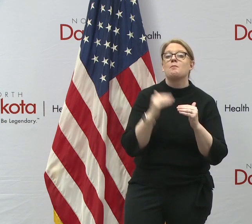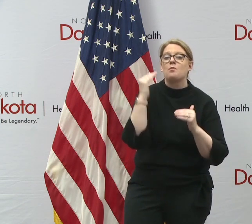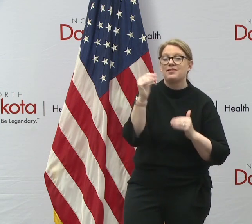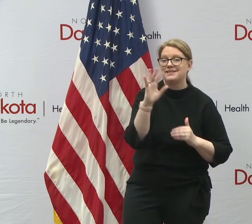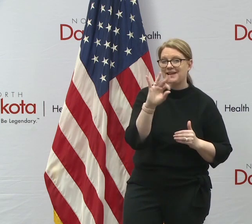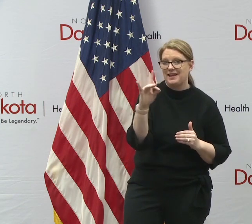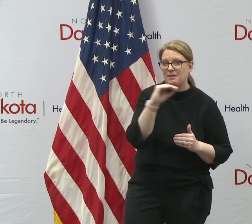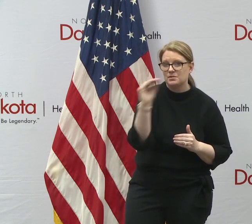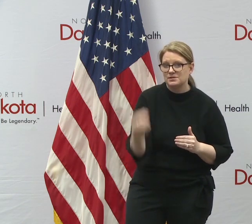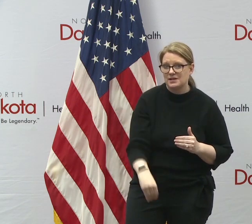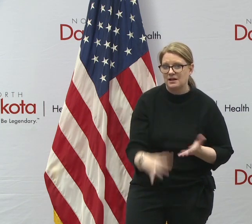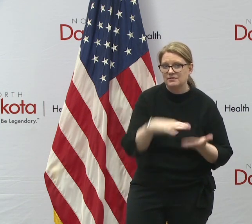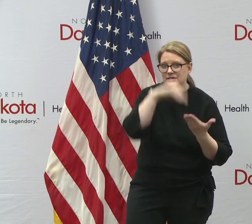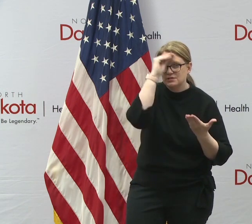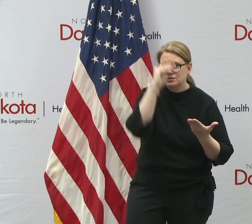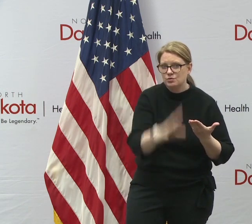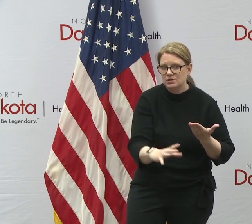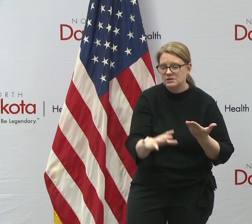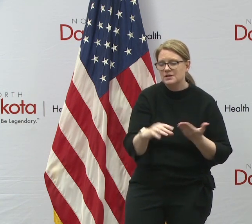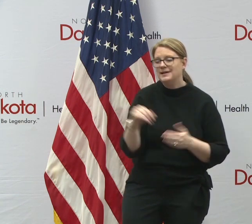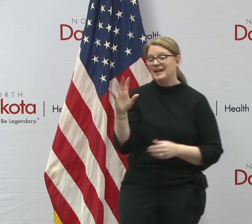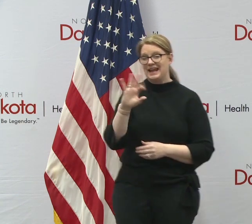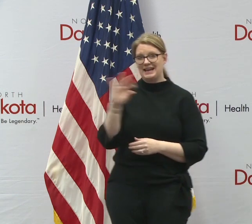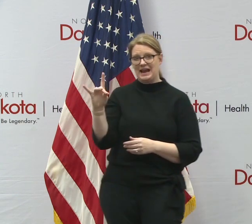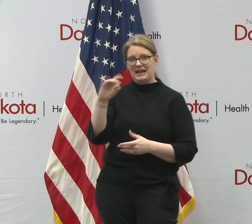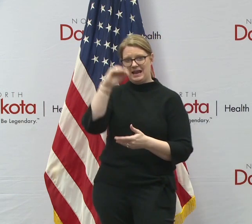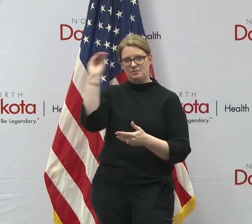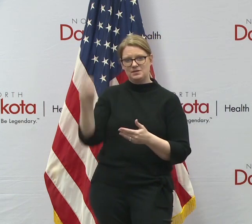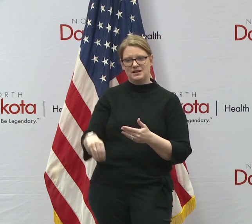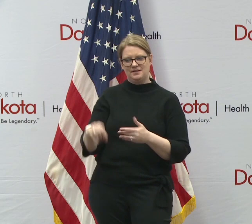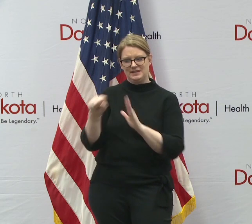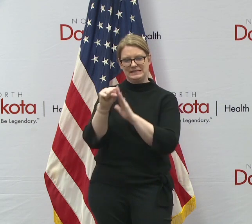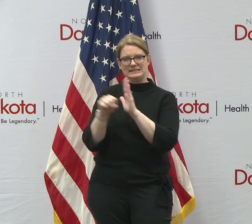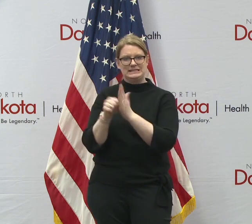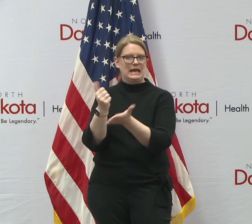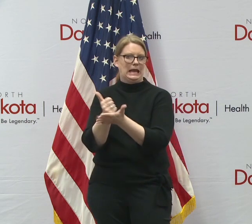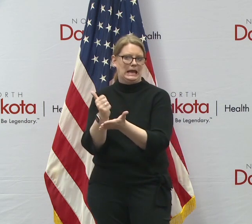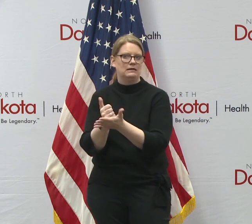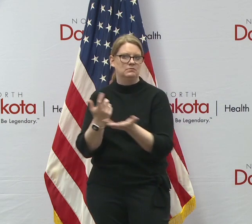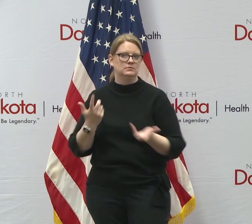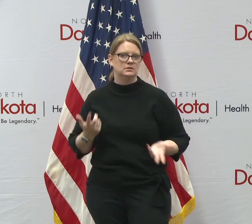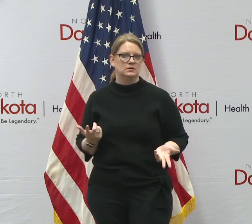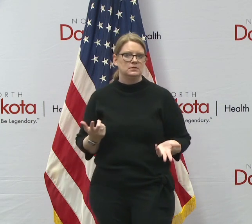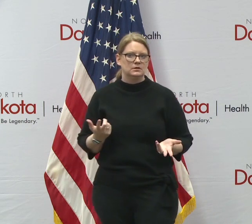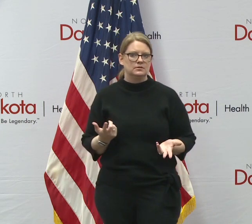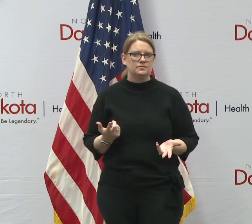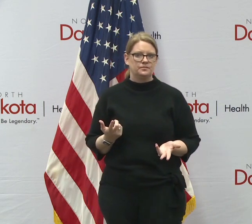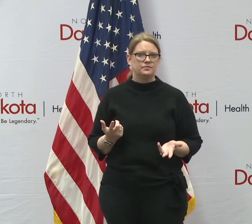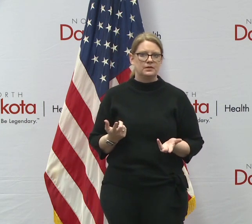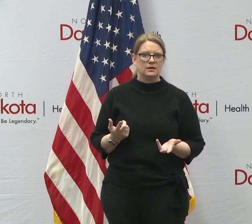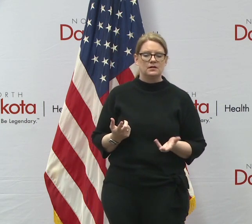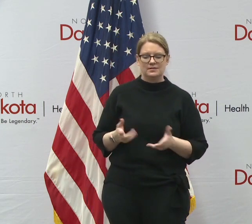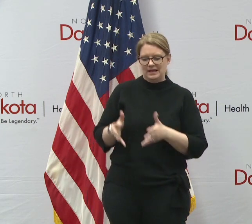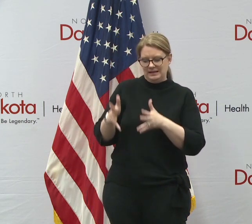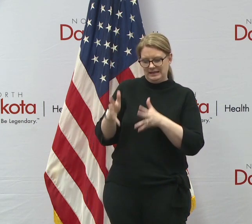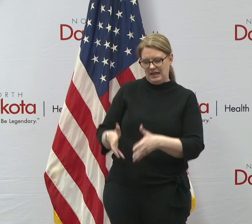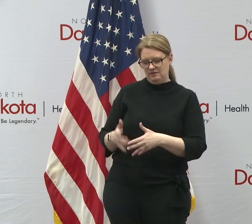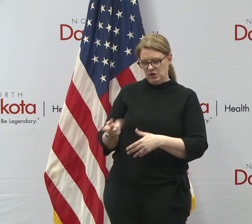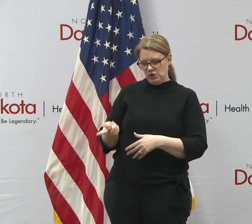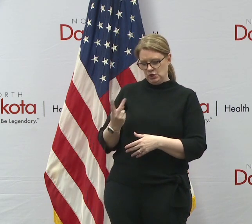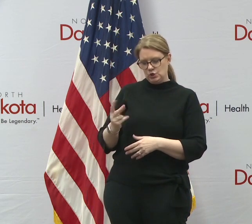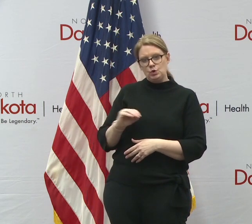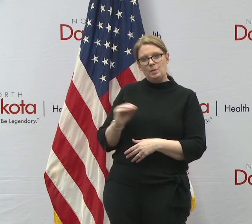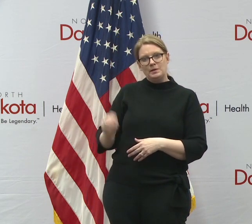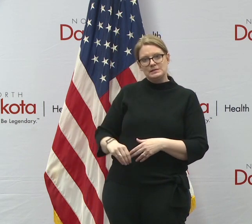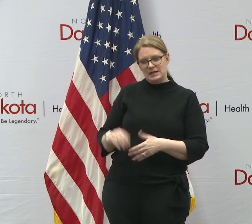students and 98% of the state aid, because state aid was was distributed to that. That remaining 2%